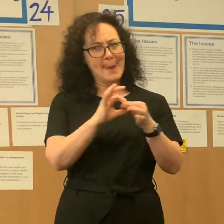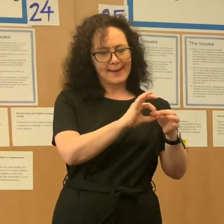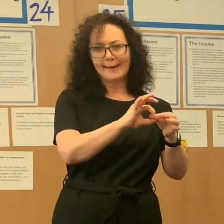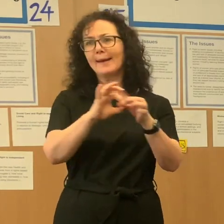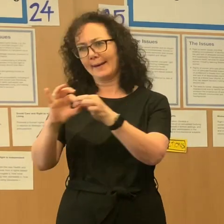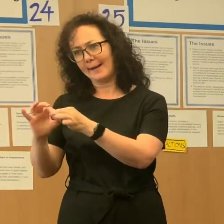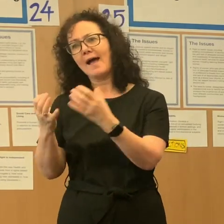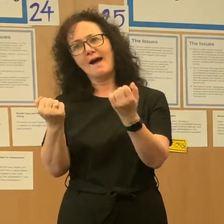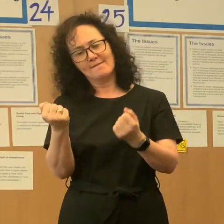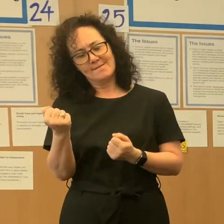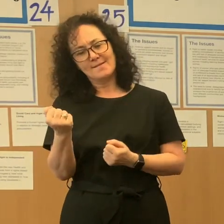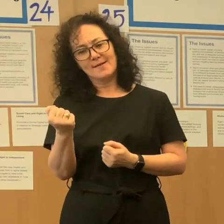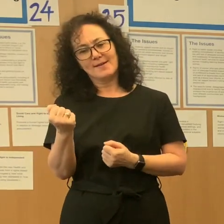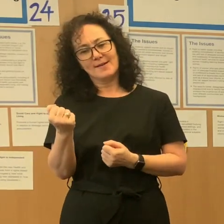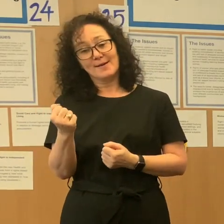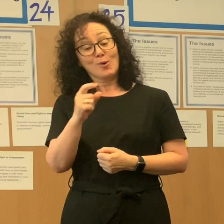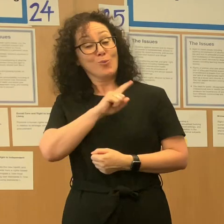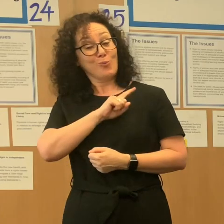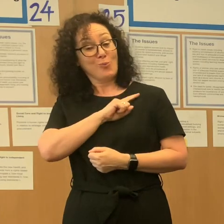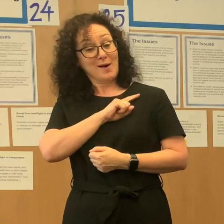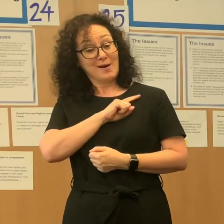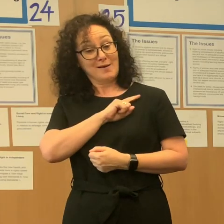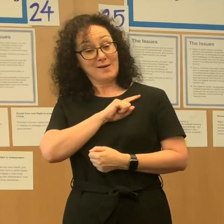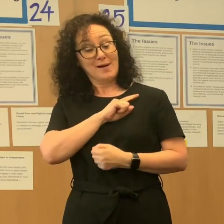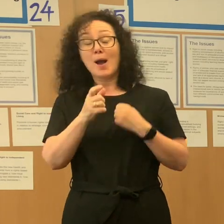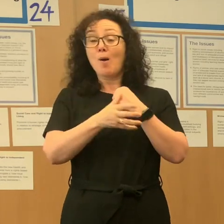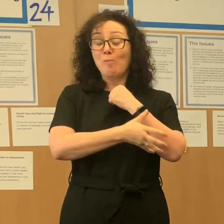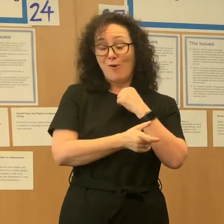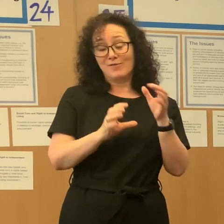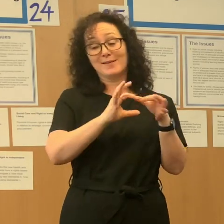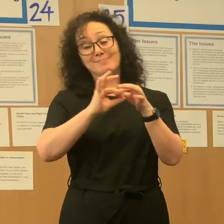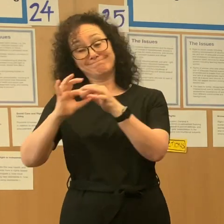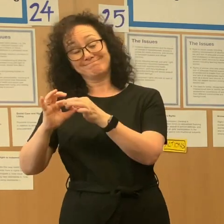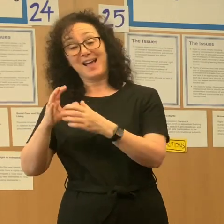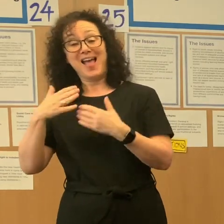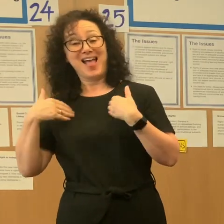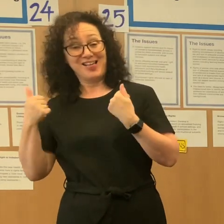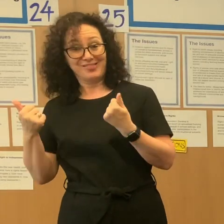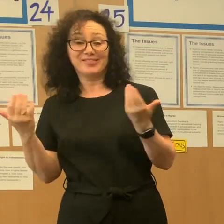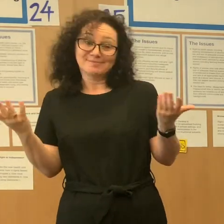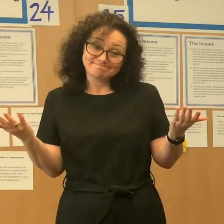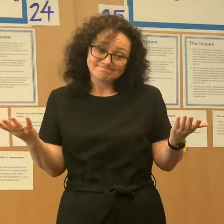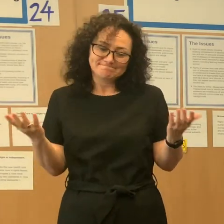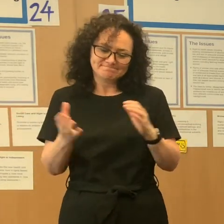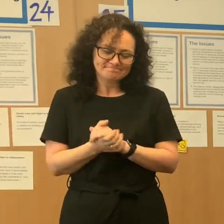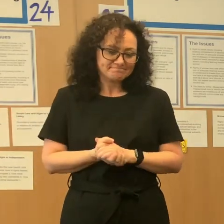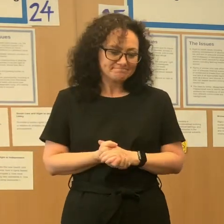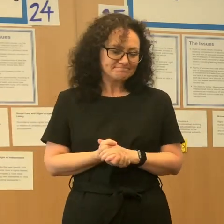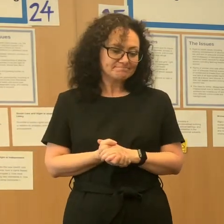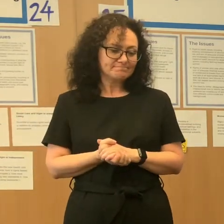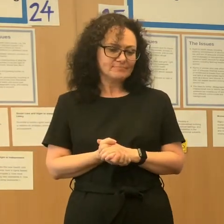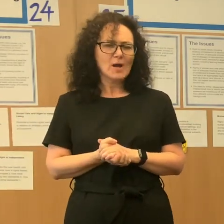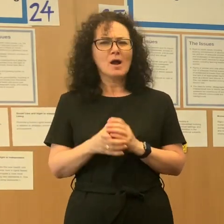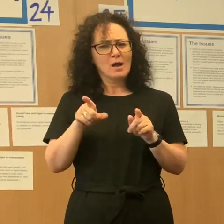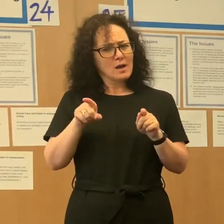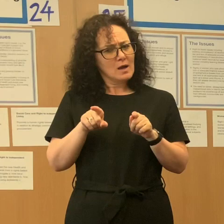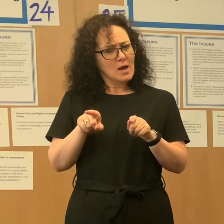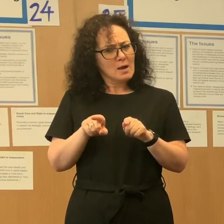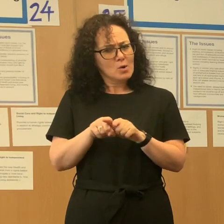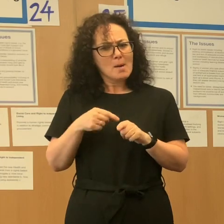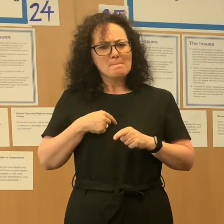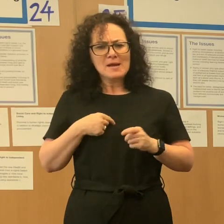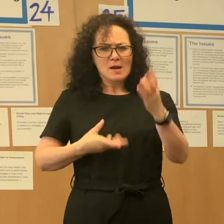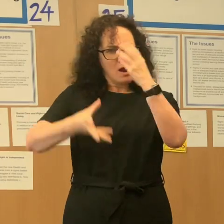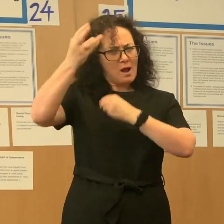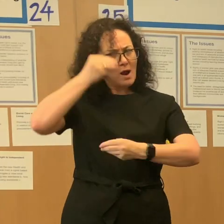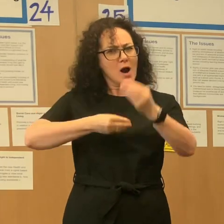a direct and hugely negative impact on health. And I've learned a great deal, although I've been passionate about